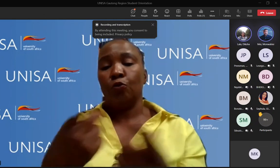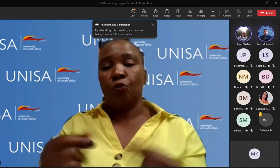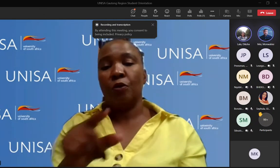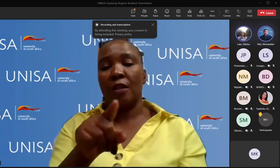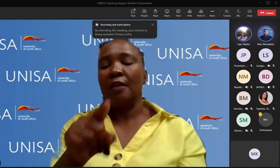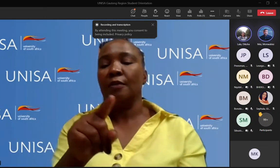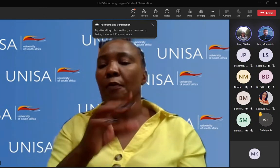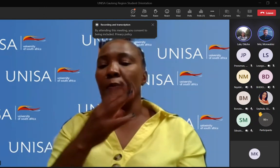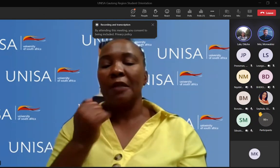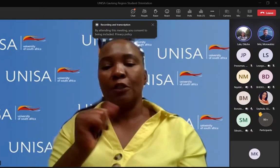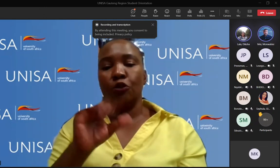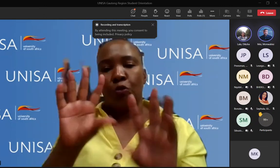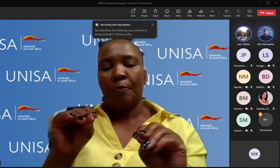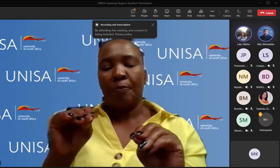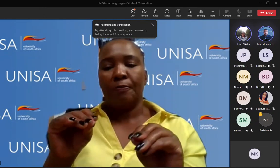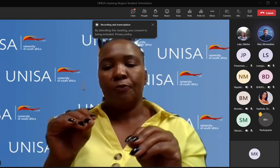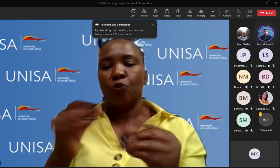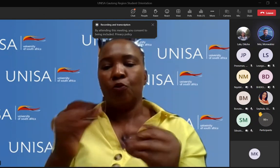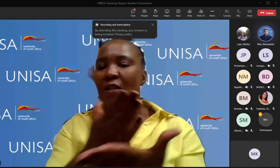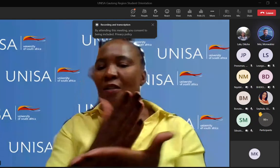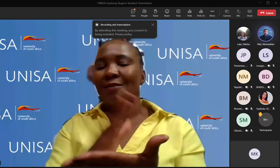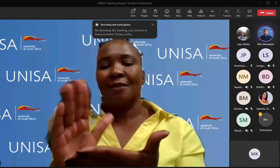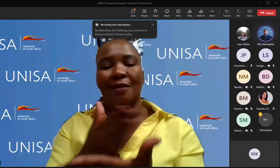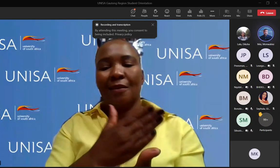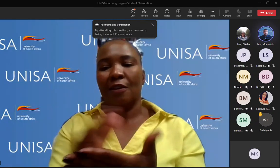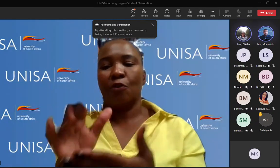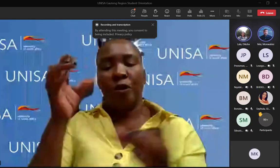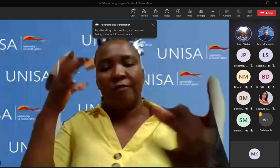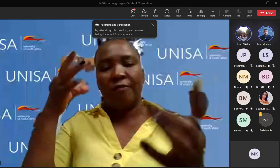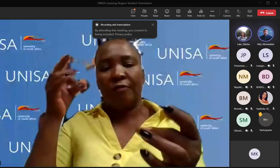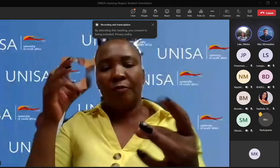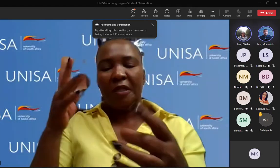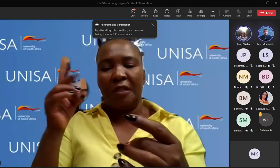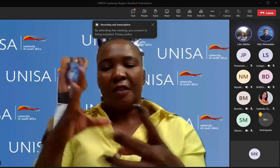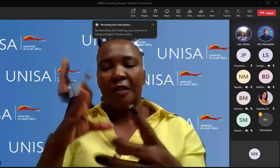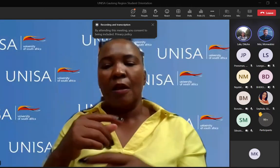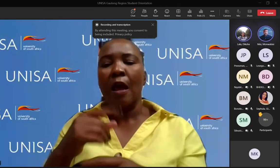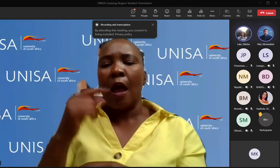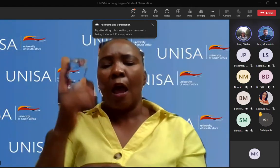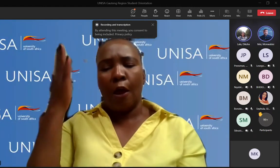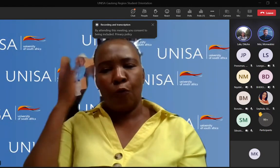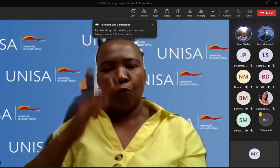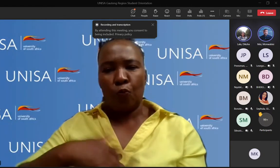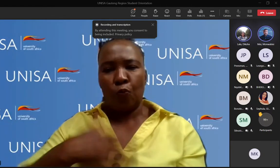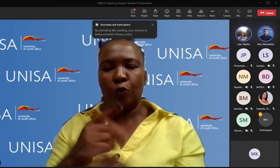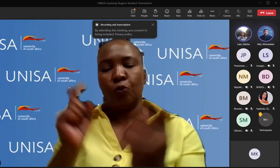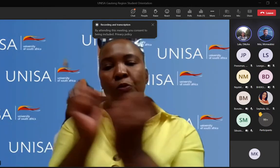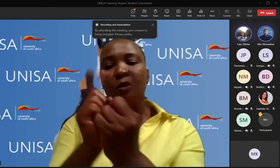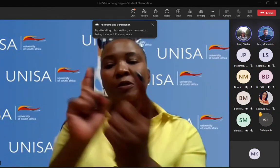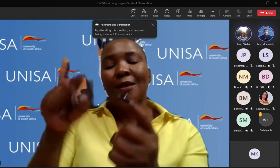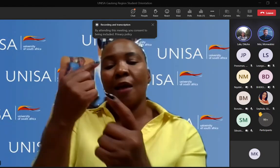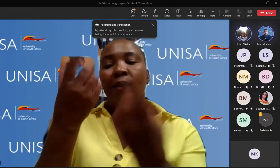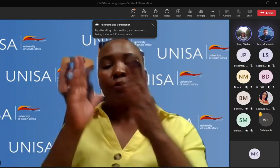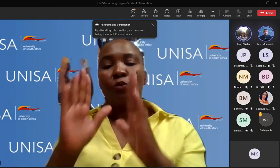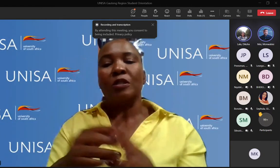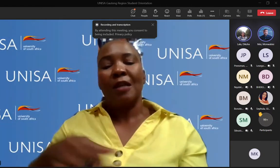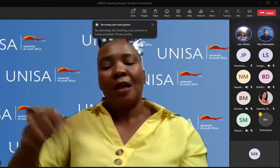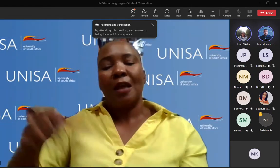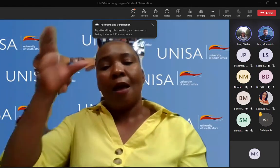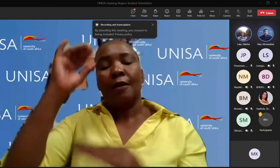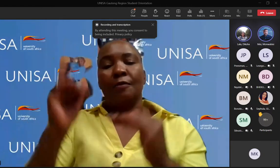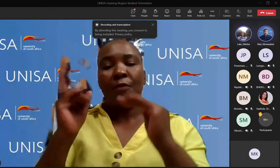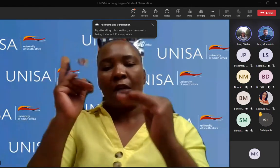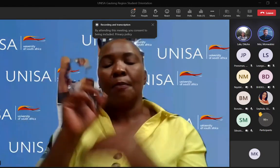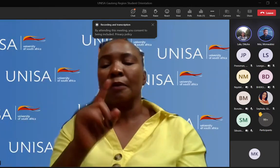actually not supposed to be doing it I know you're eager to meet with other students so you can get assistance academically I appreciate